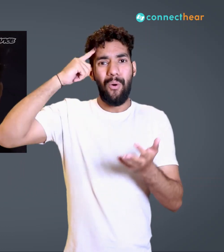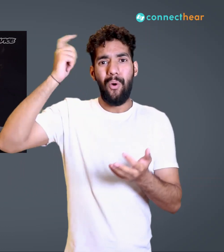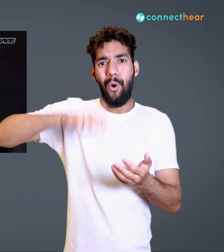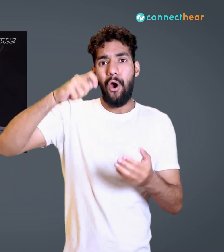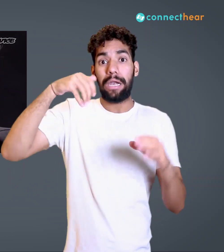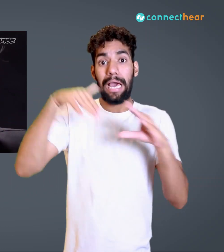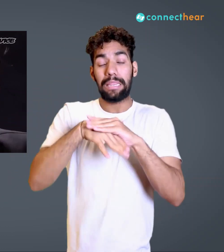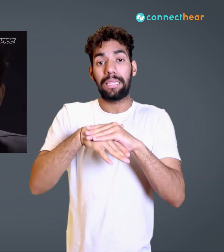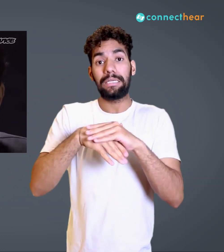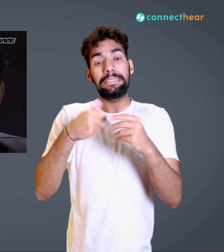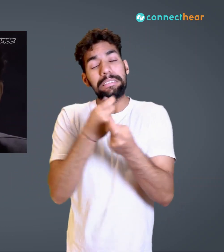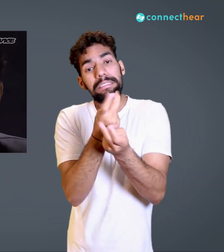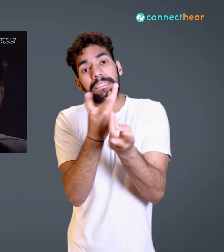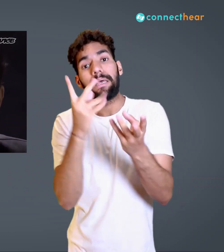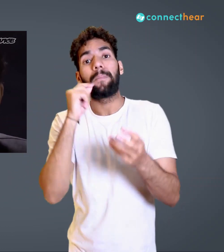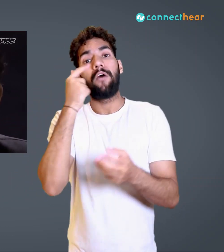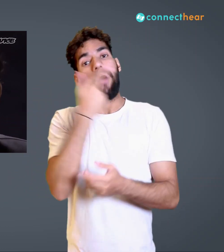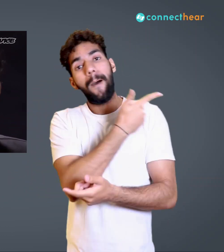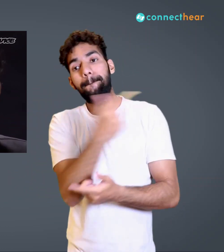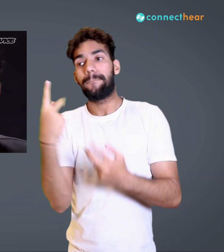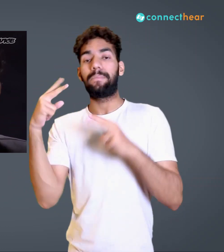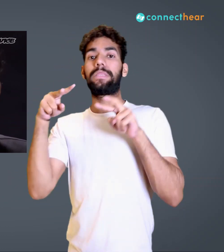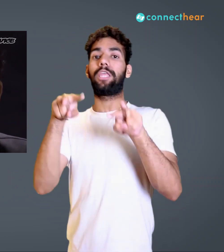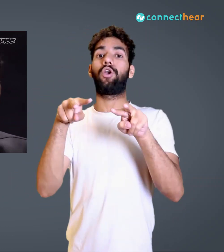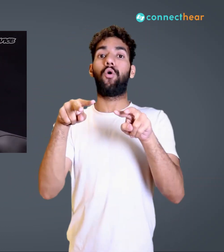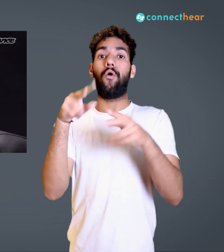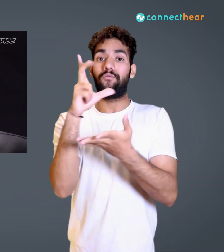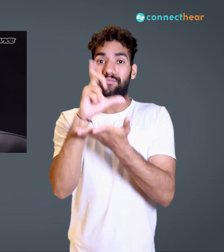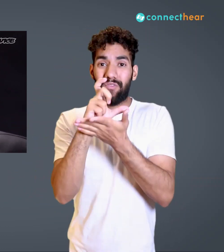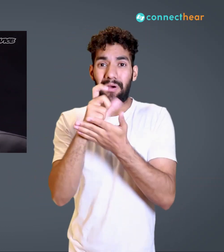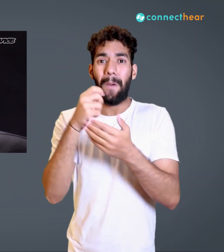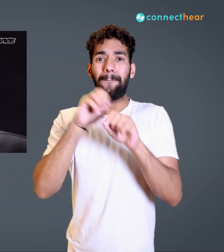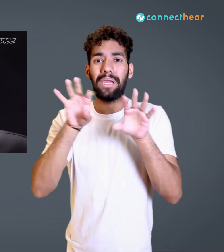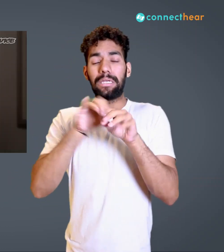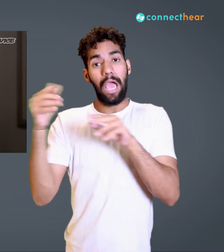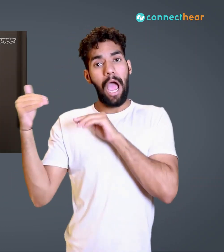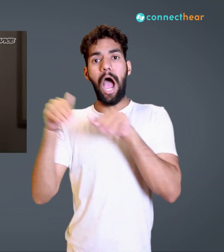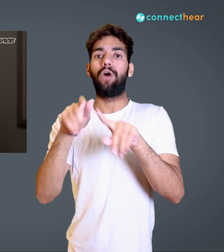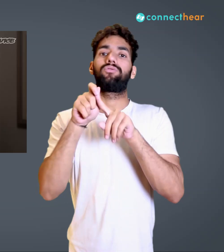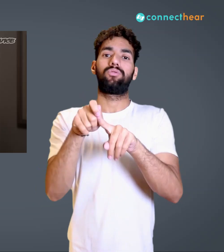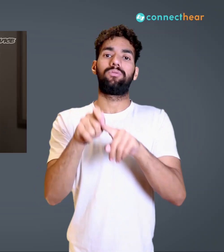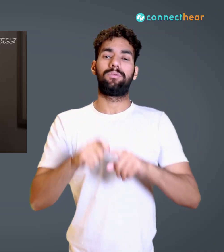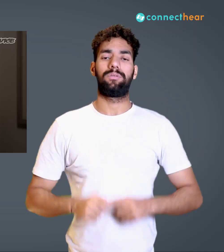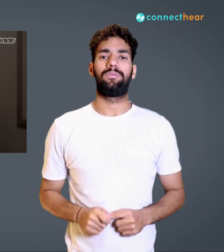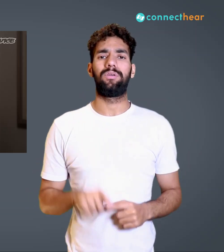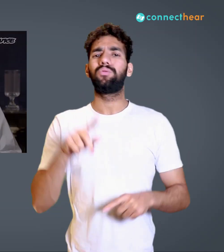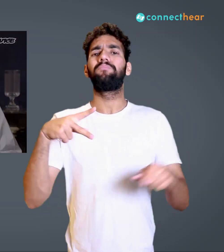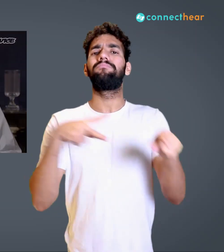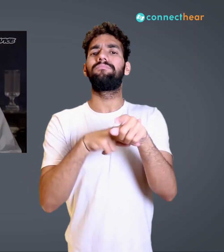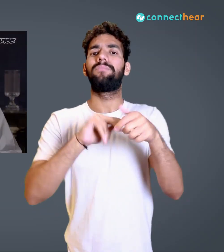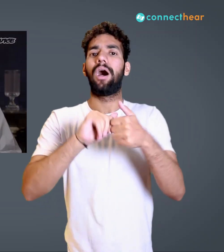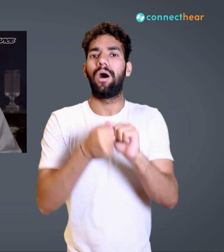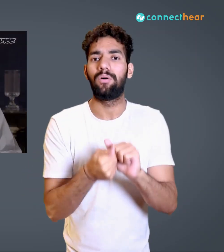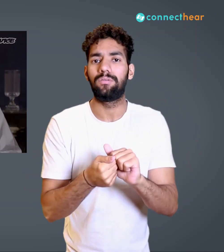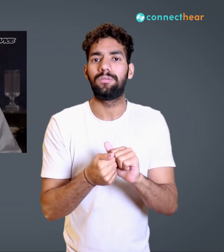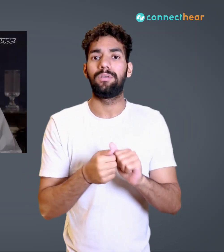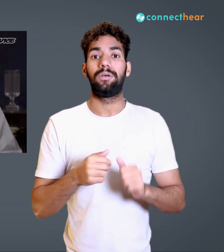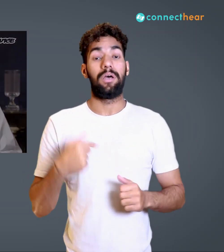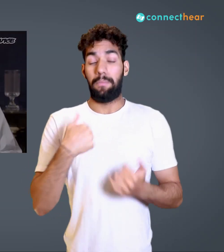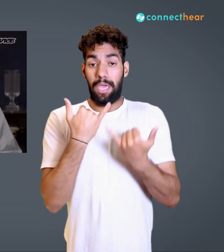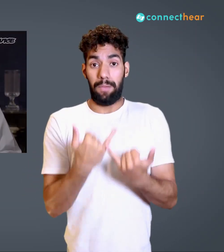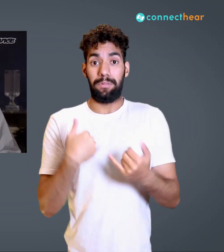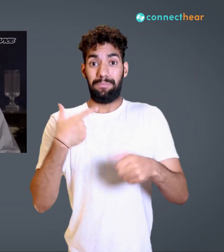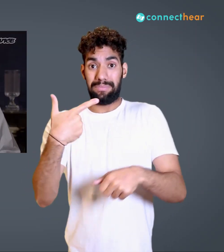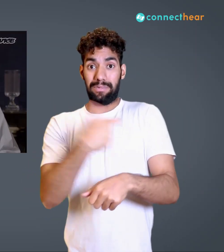want this to be in public, covered by the media when this case comes to court. How would you handle prison? I survived an attempt.